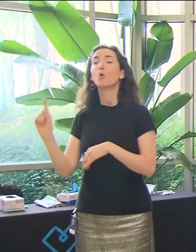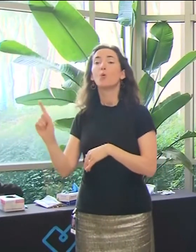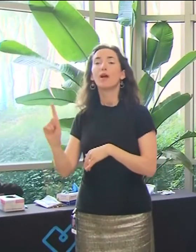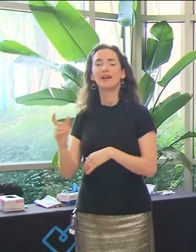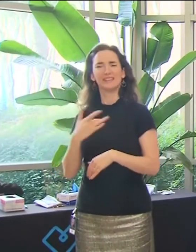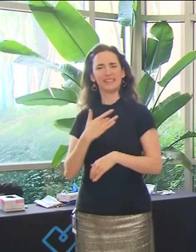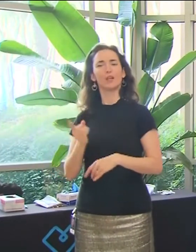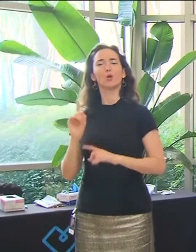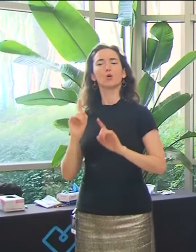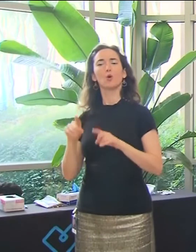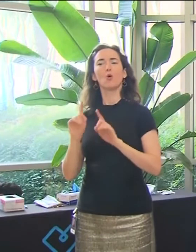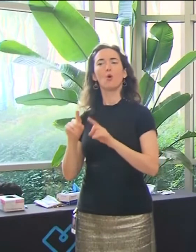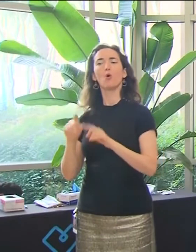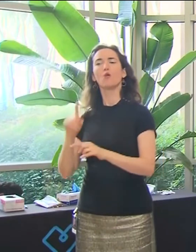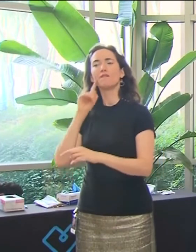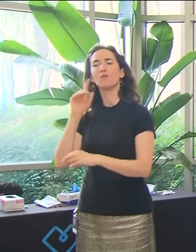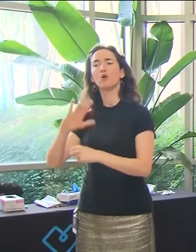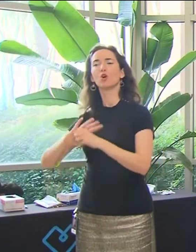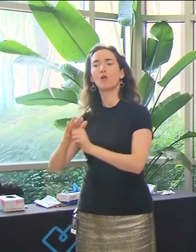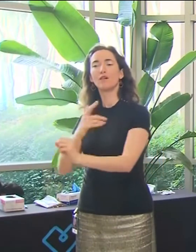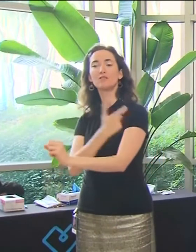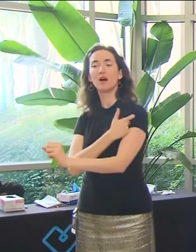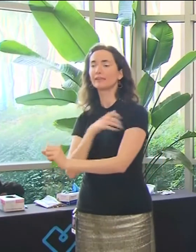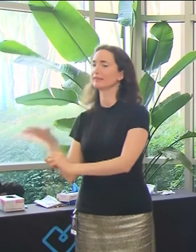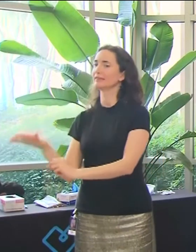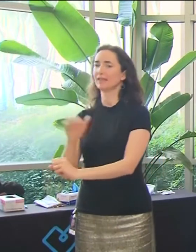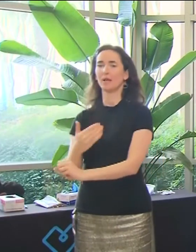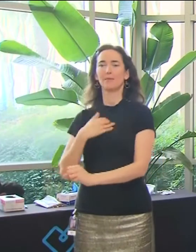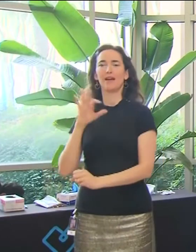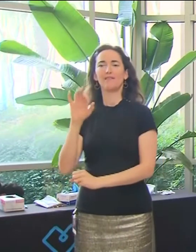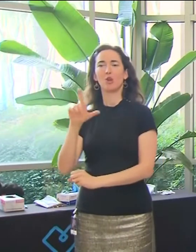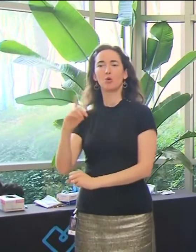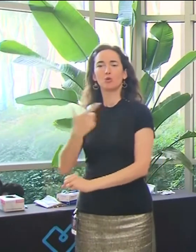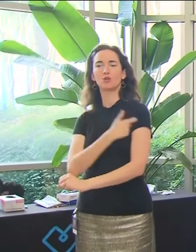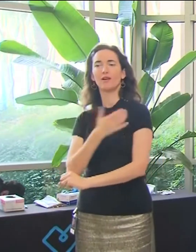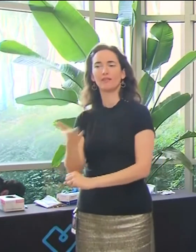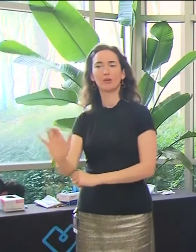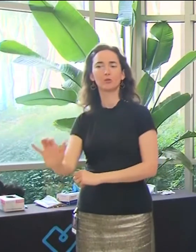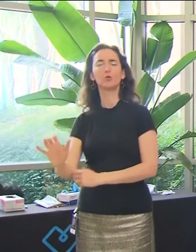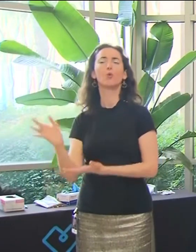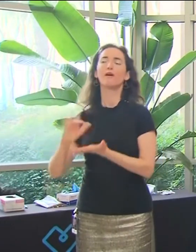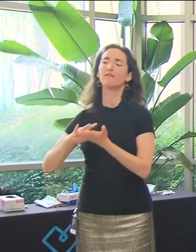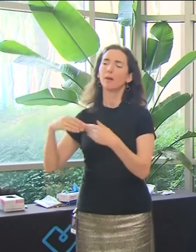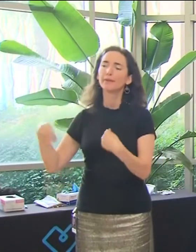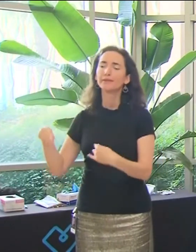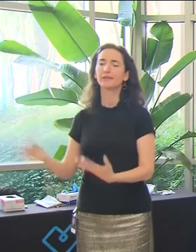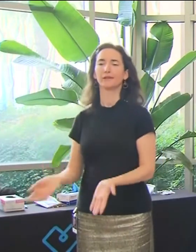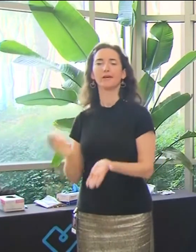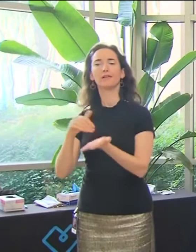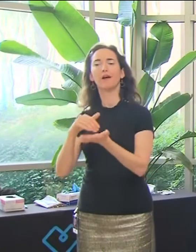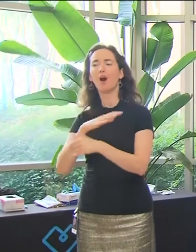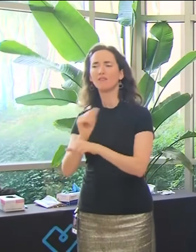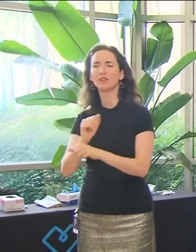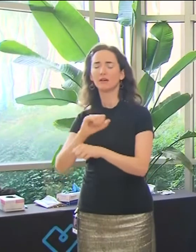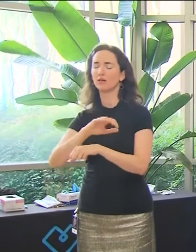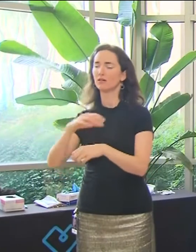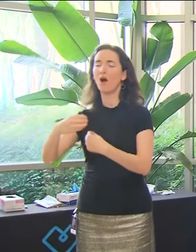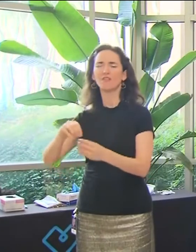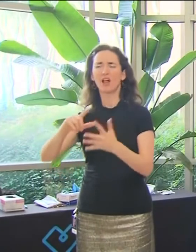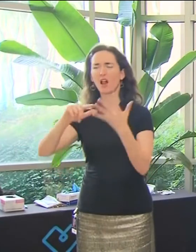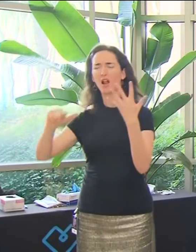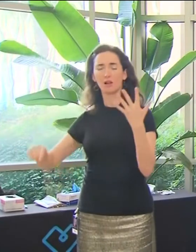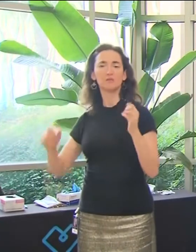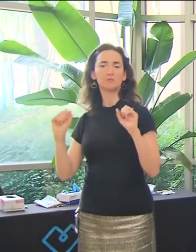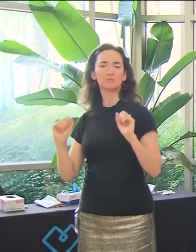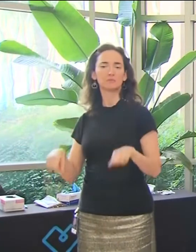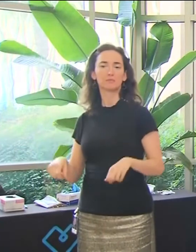you've been getting your COVID-19 vaccines as well, at your pharmacies and doctor's offices and so forth. And